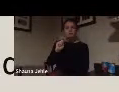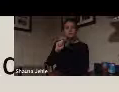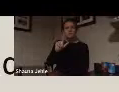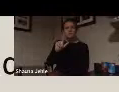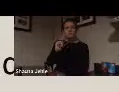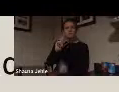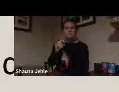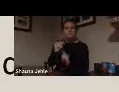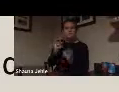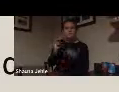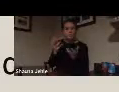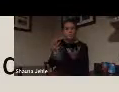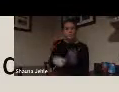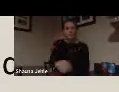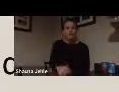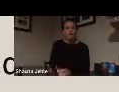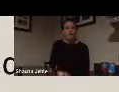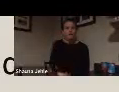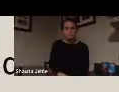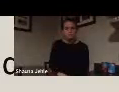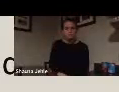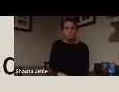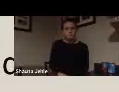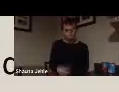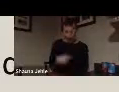That's a question. And do you...